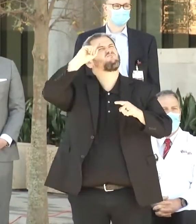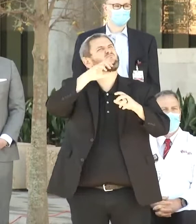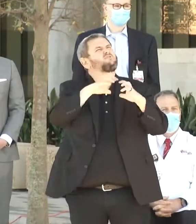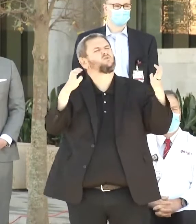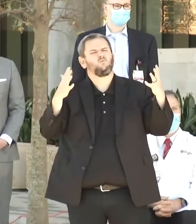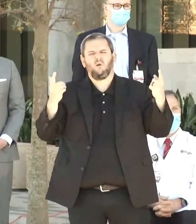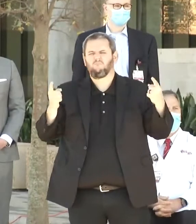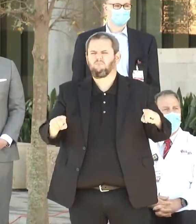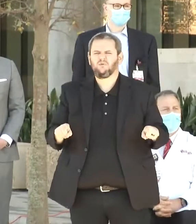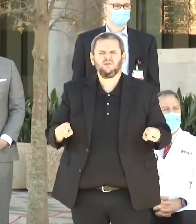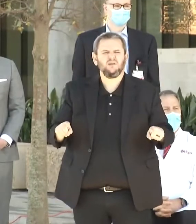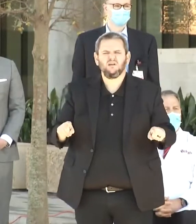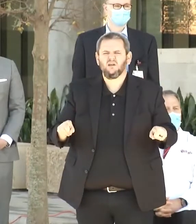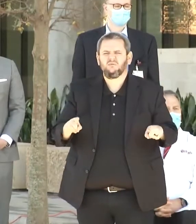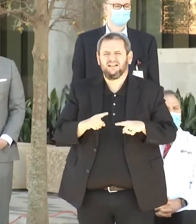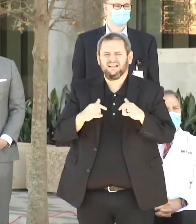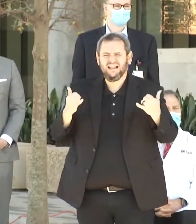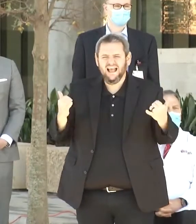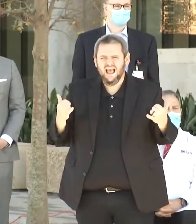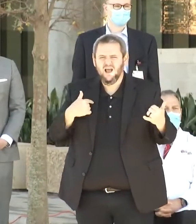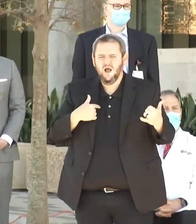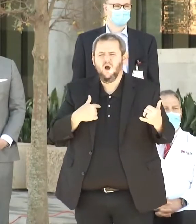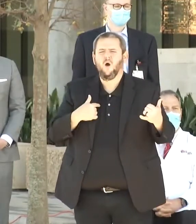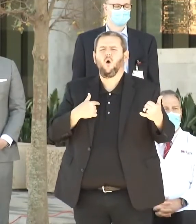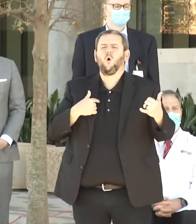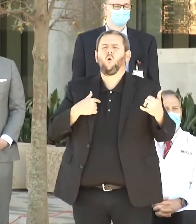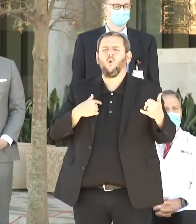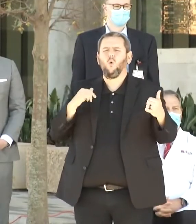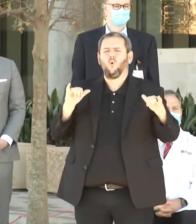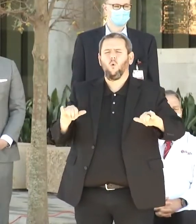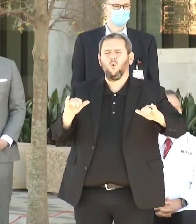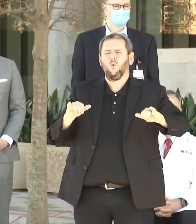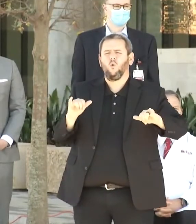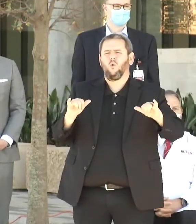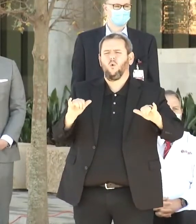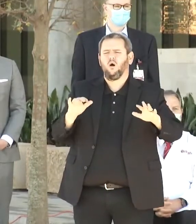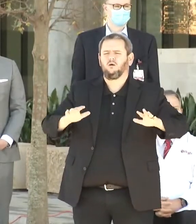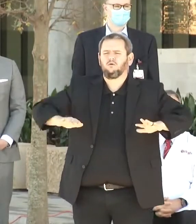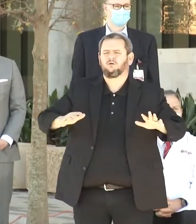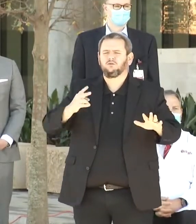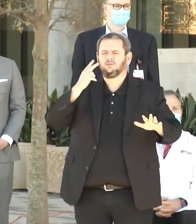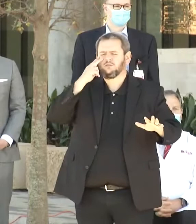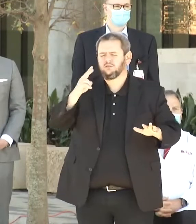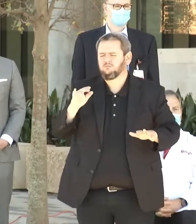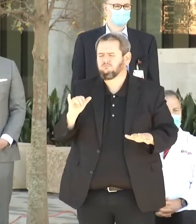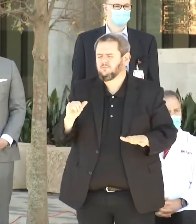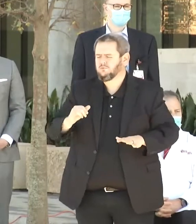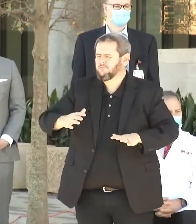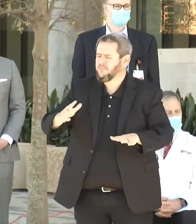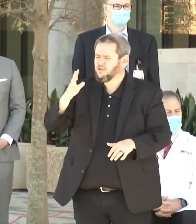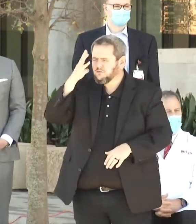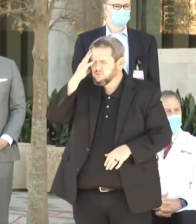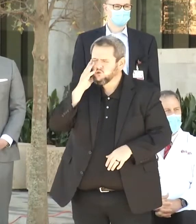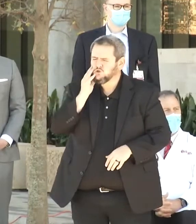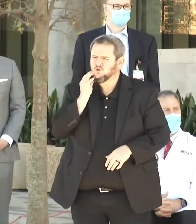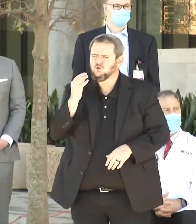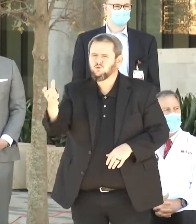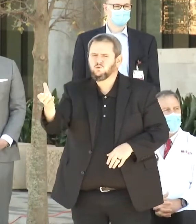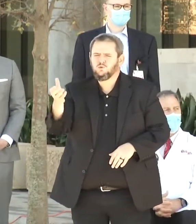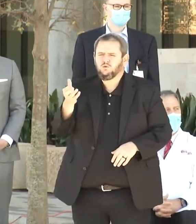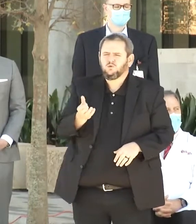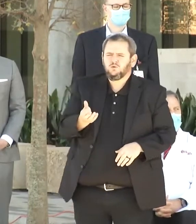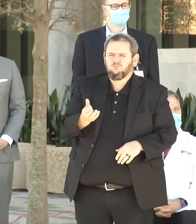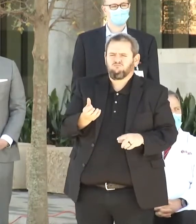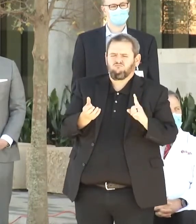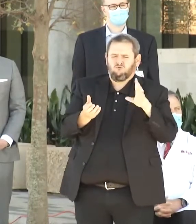us, even with our collective 100 years of experience, could begin to tackle alone. We have